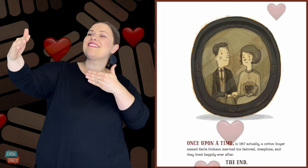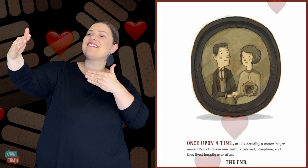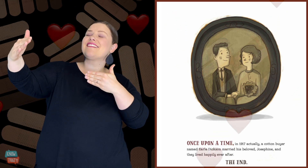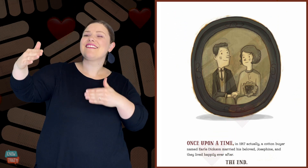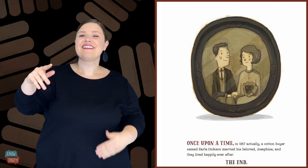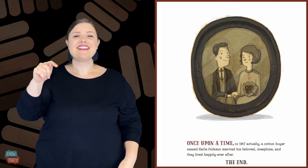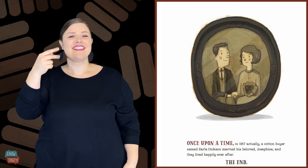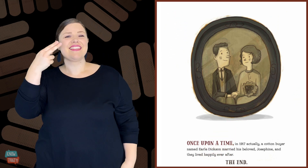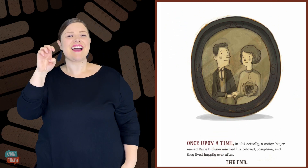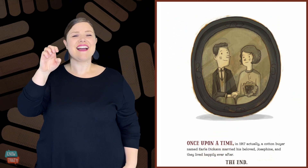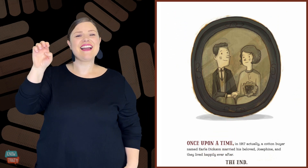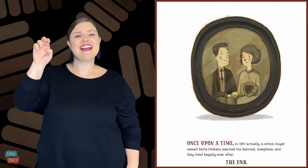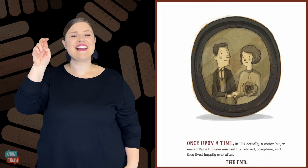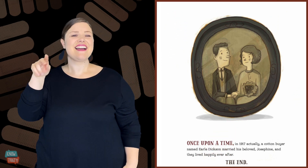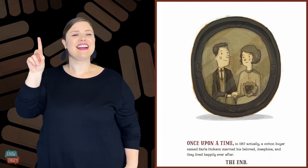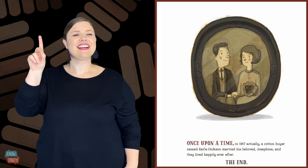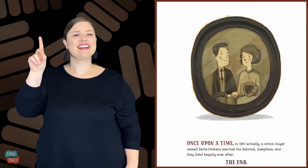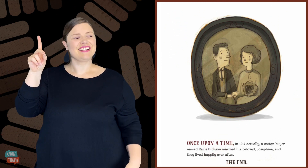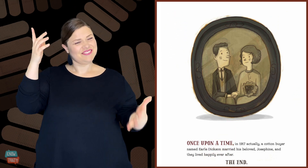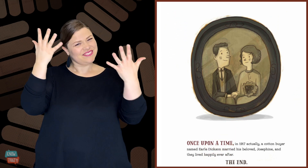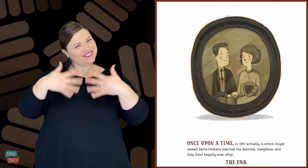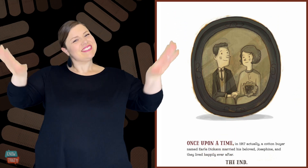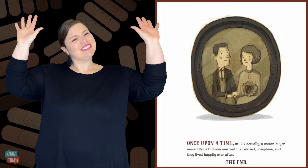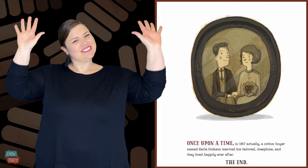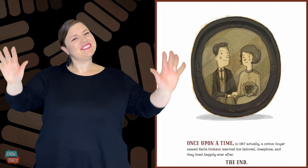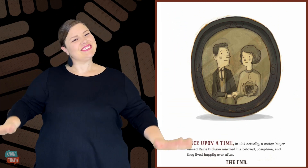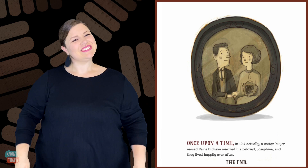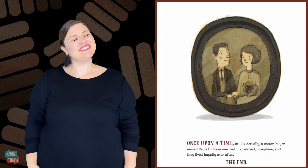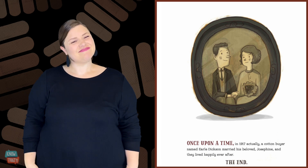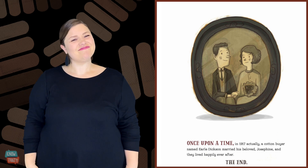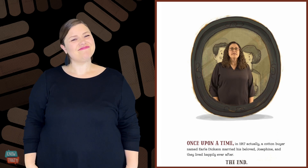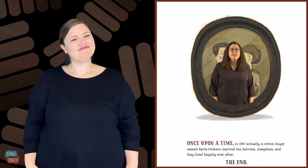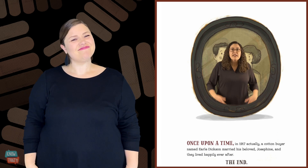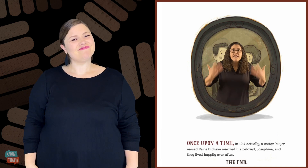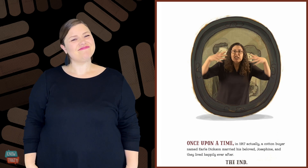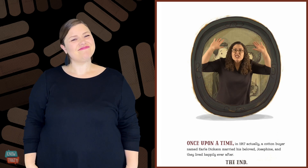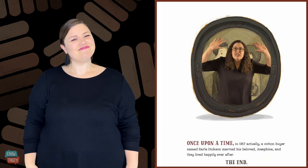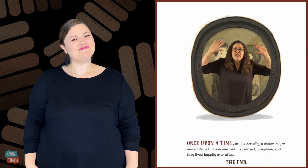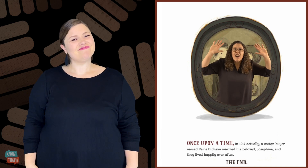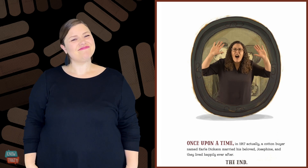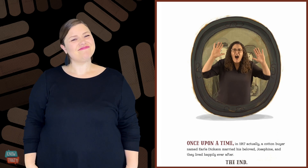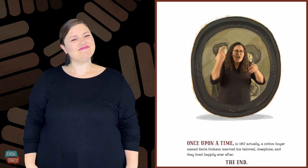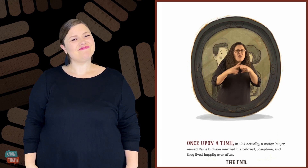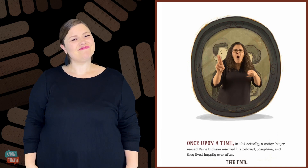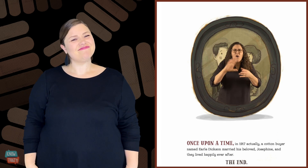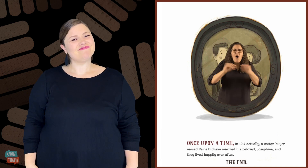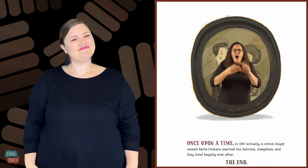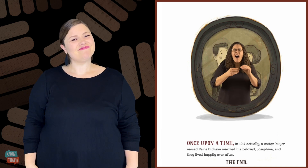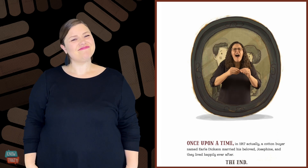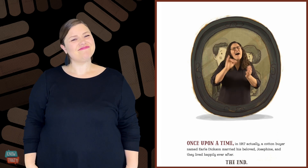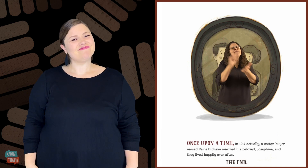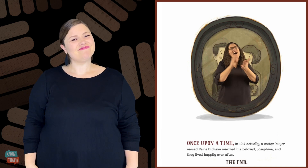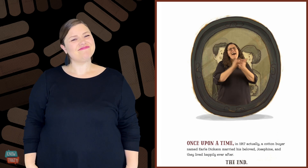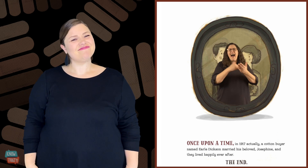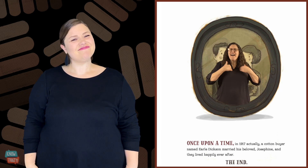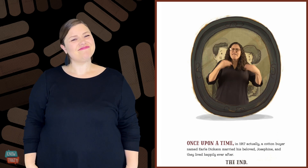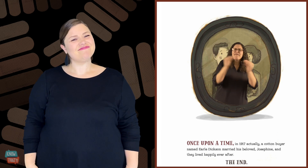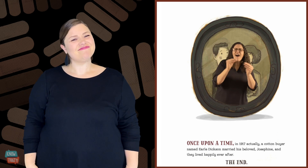The end. The story's done. The story's finished? That was the shortest story ever. You've got to be kidding